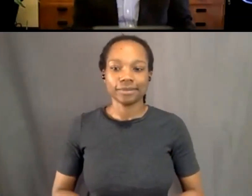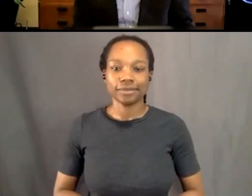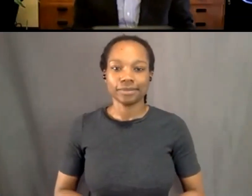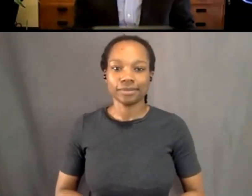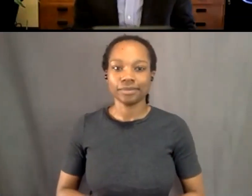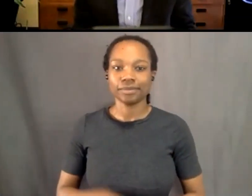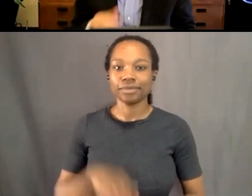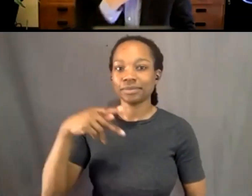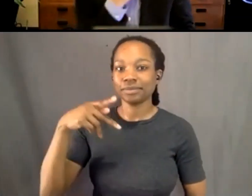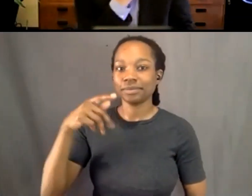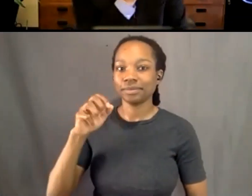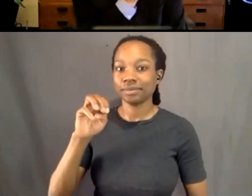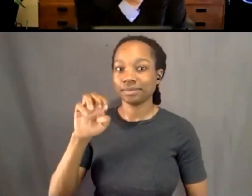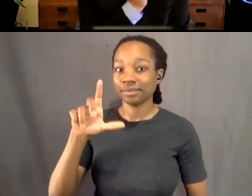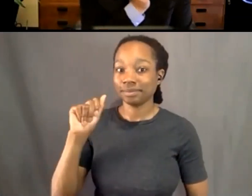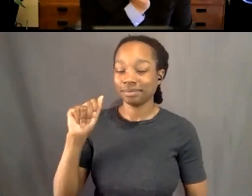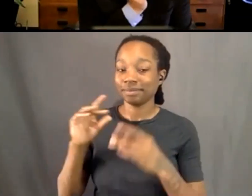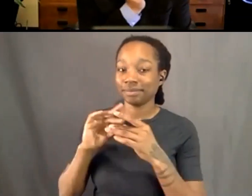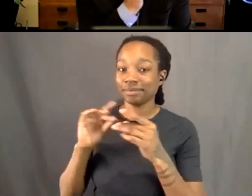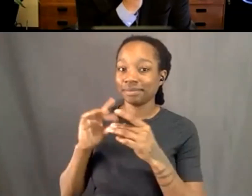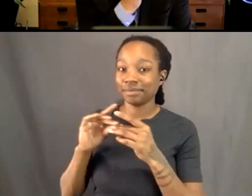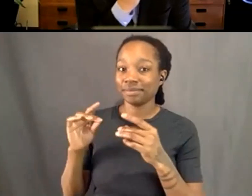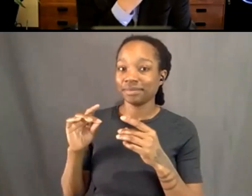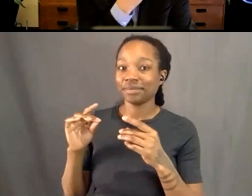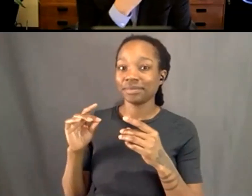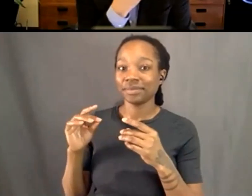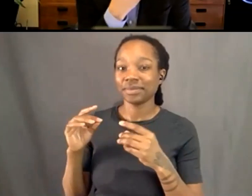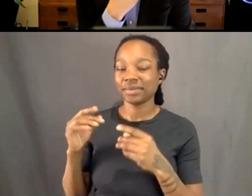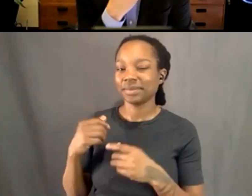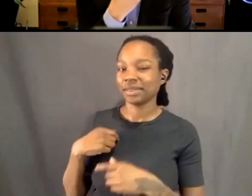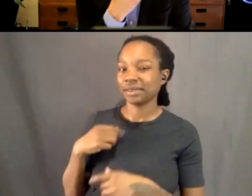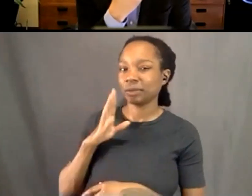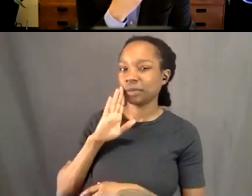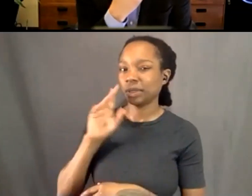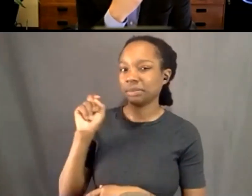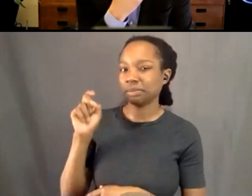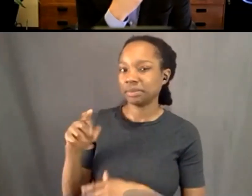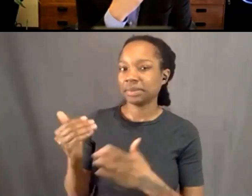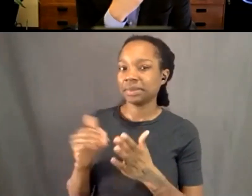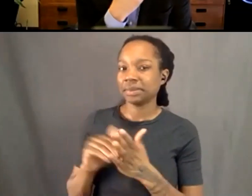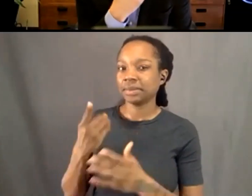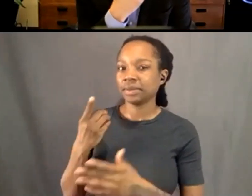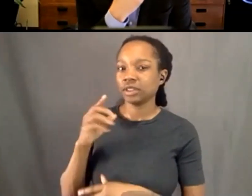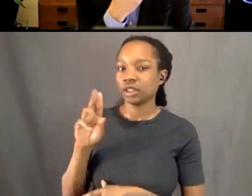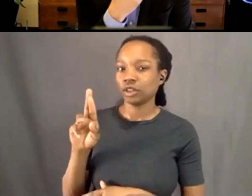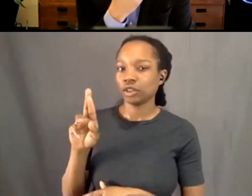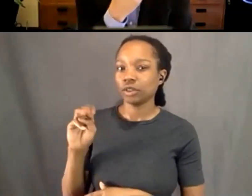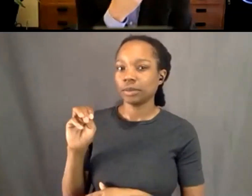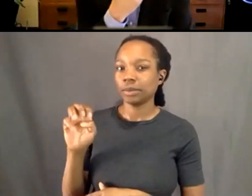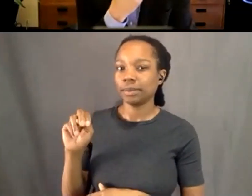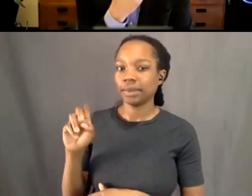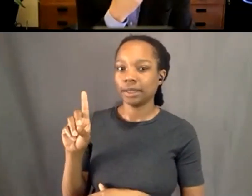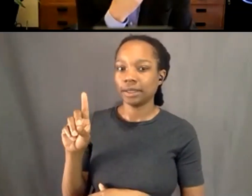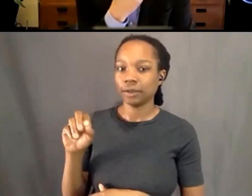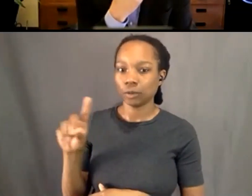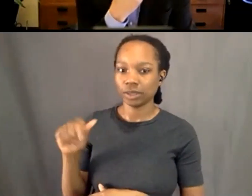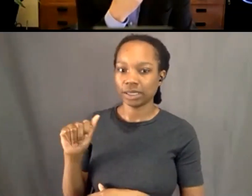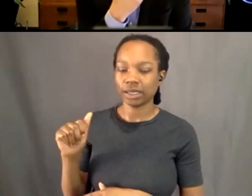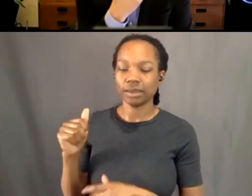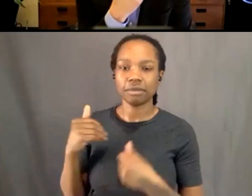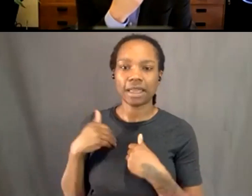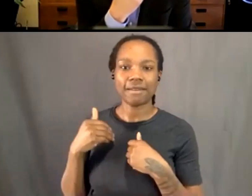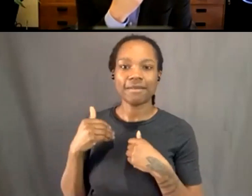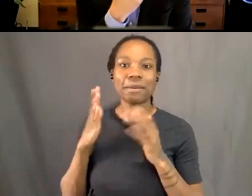There are a couple questions. I'm going to ask you again, Dr. Mendoza, a couple questions about plans, vaccination plans